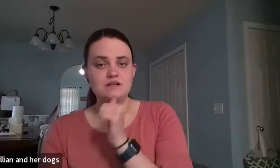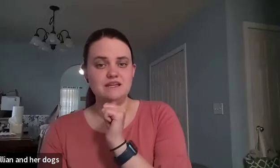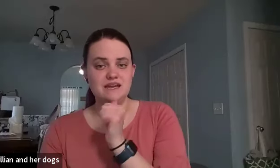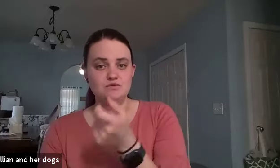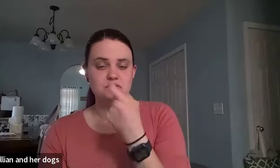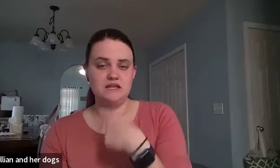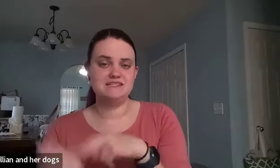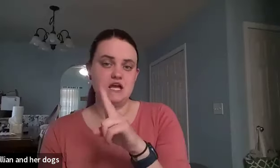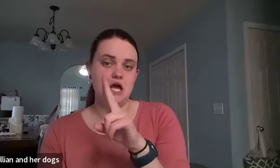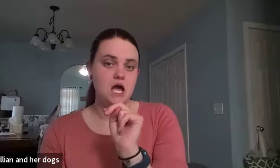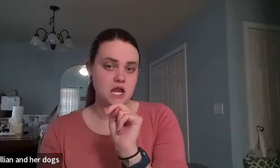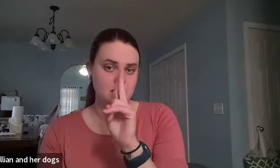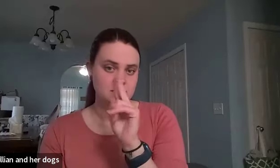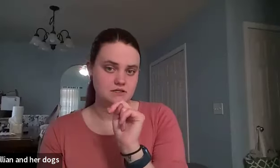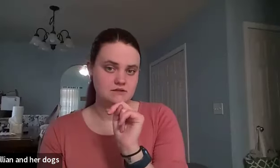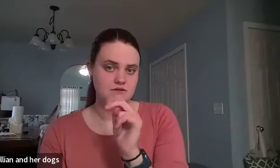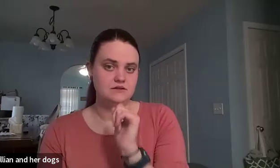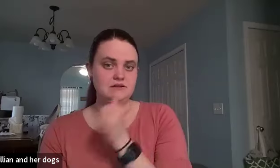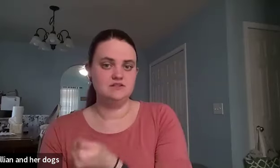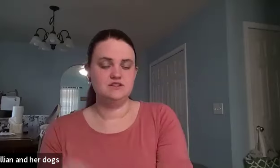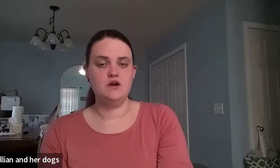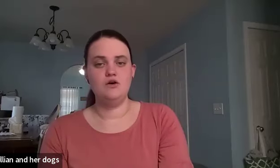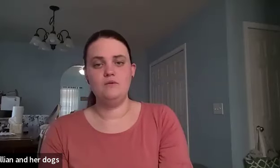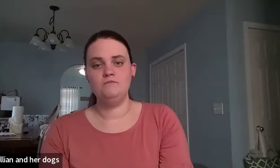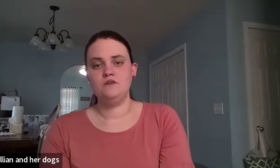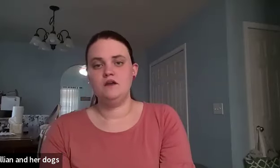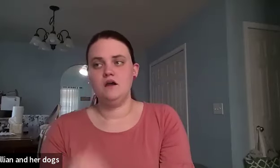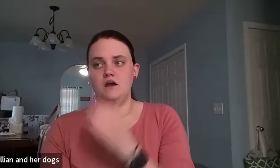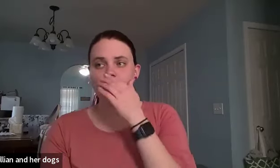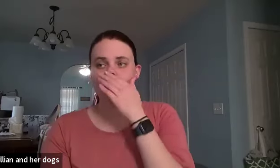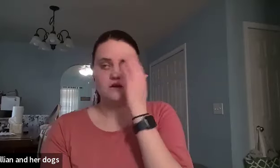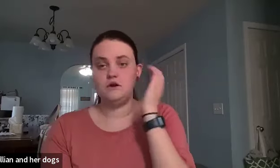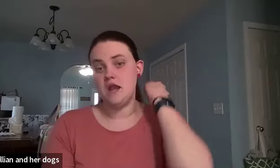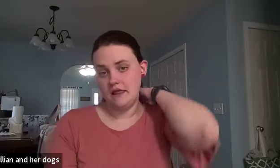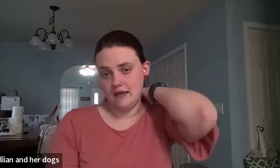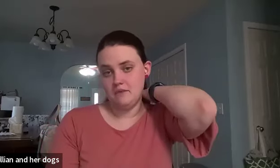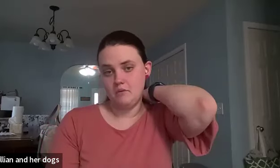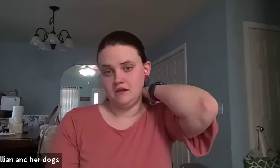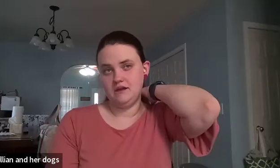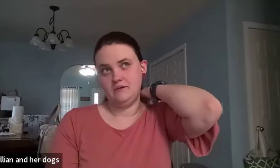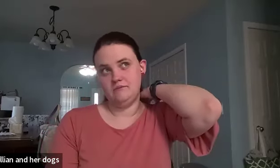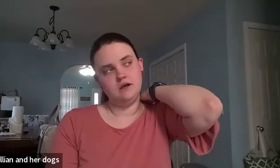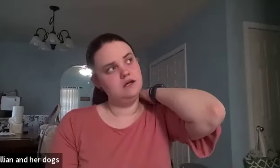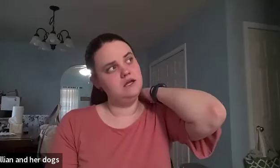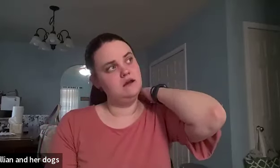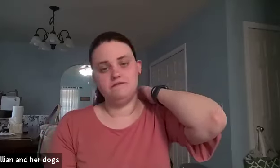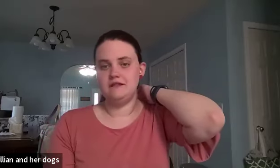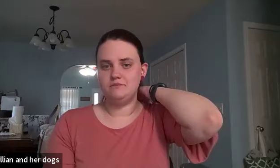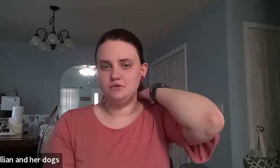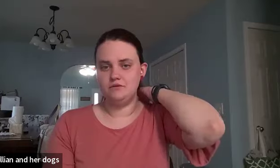one can replace that un. So, or like I'm not working,